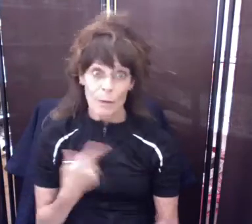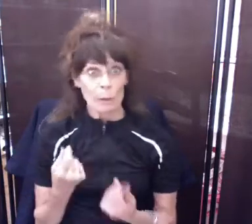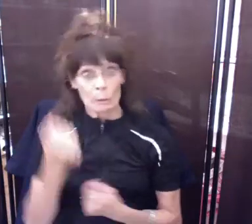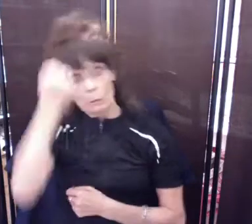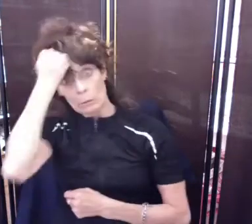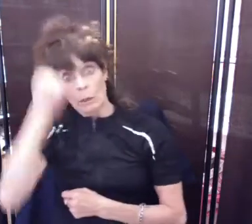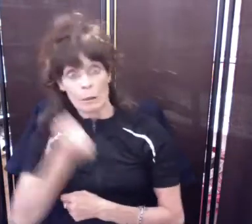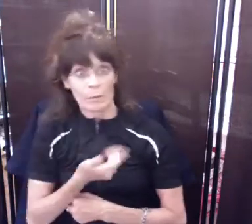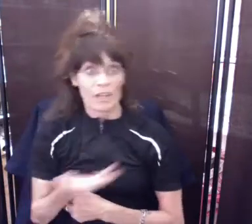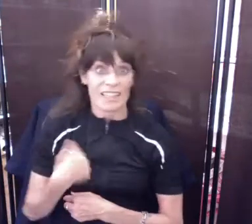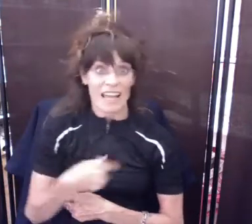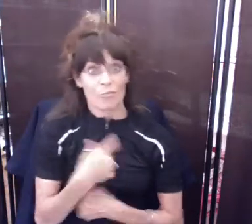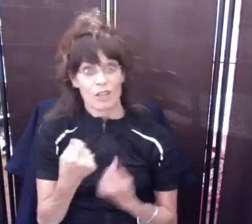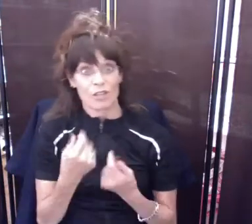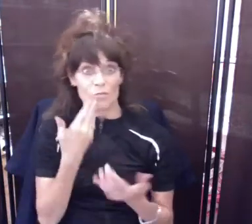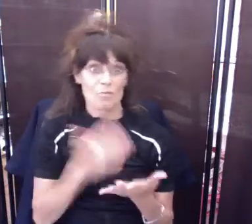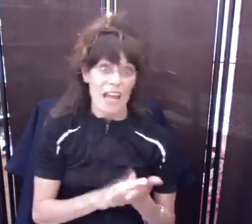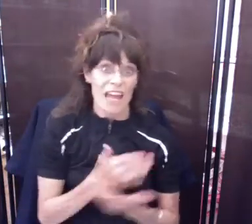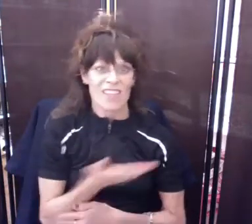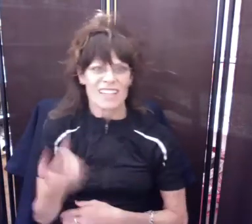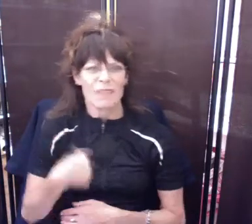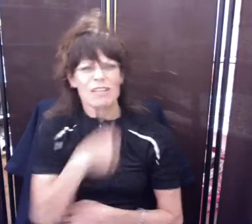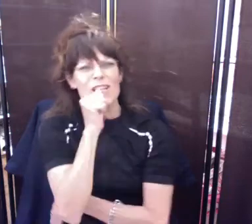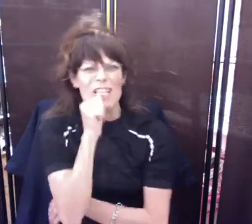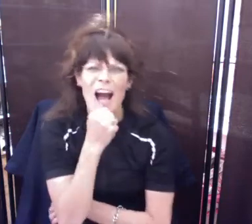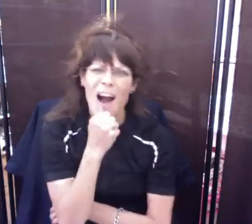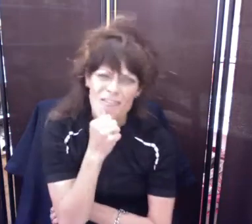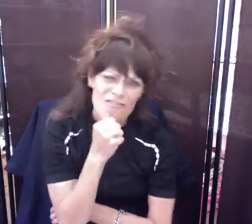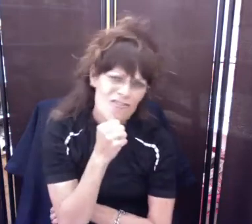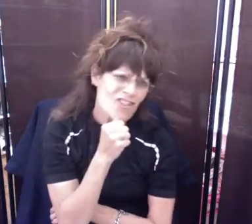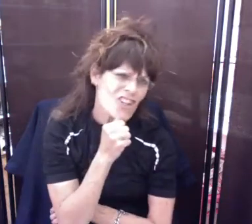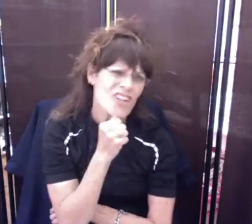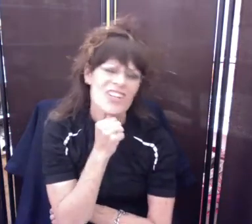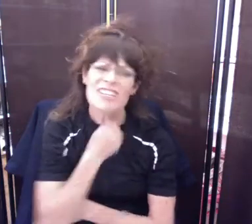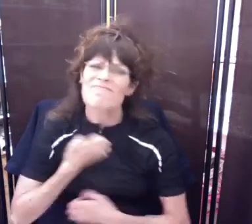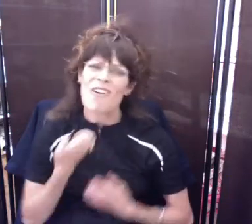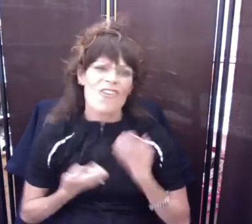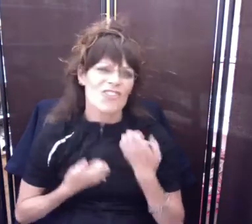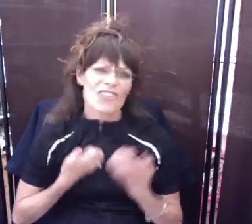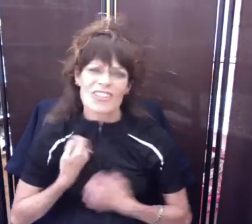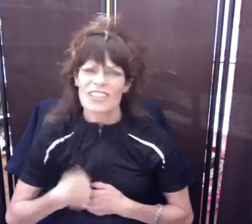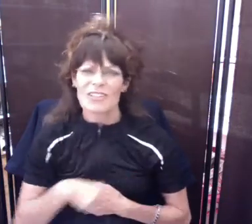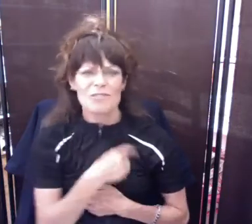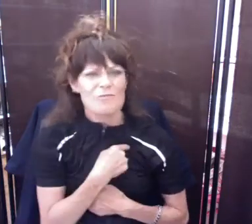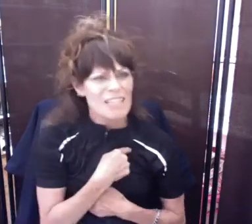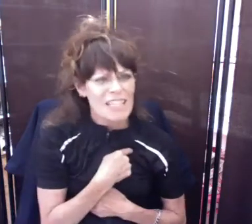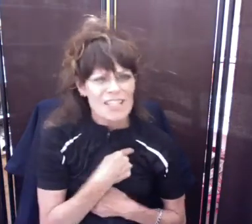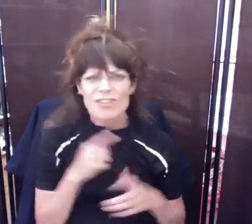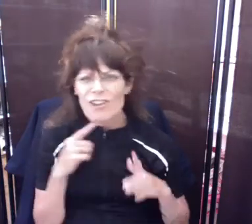bad things and we suffer emotionally from those things. We come in with tragic amounts